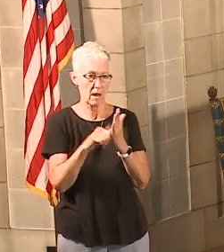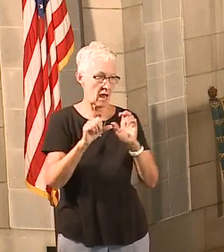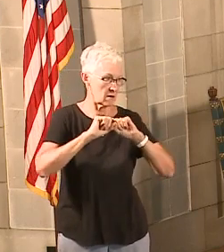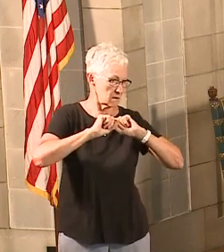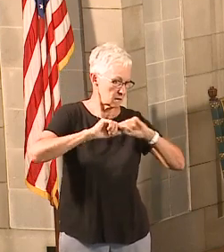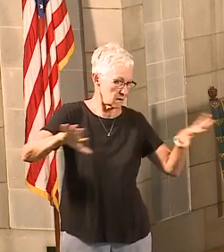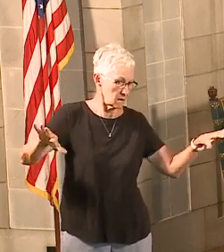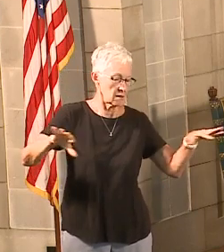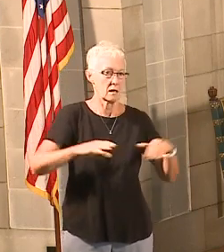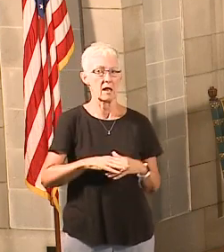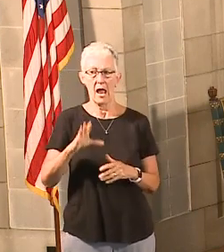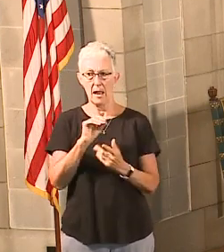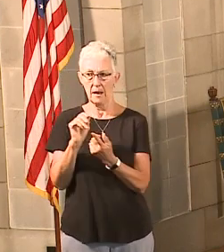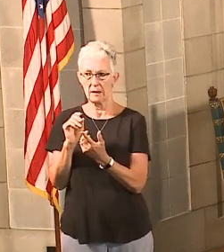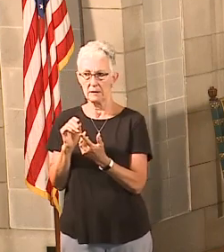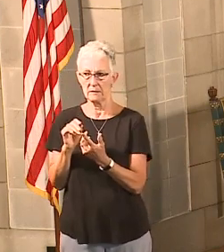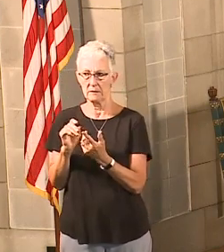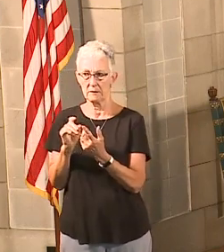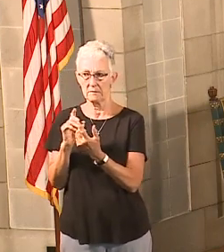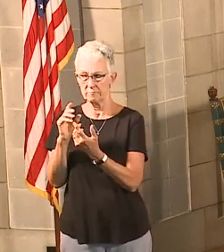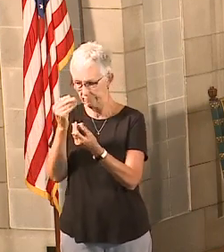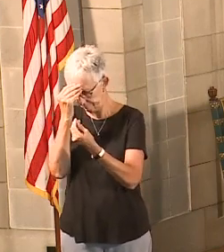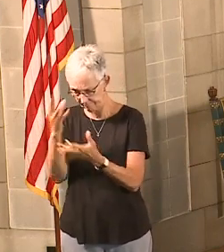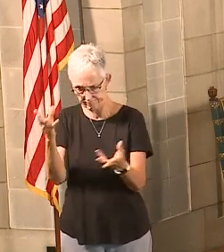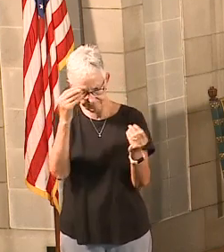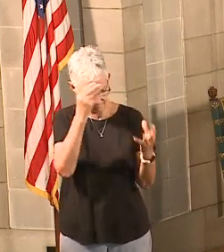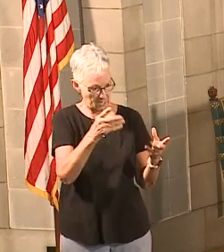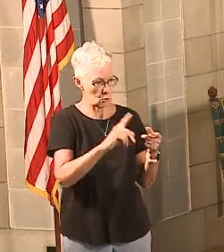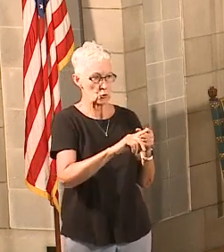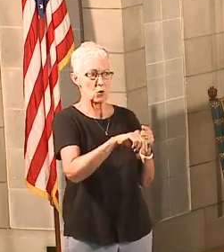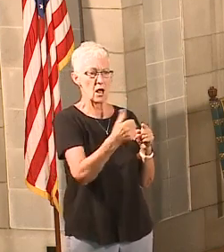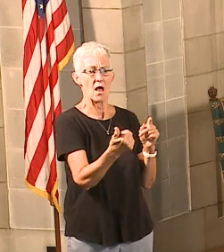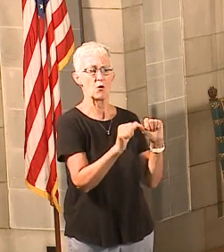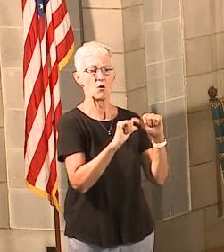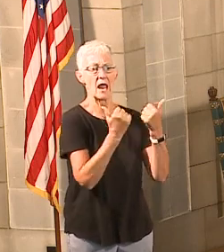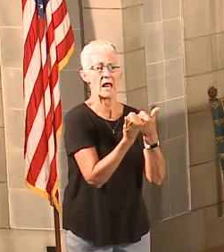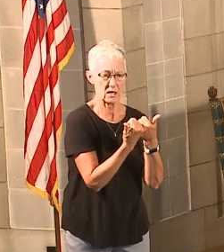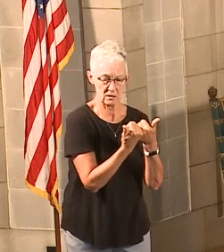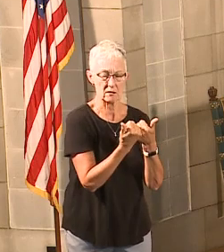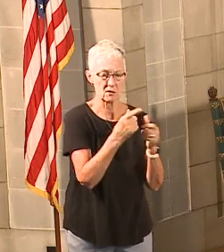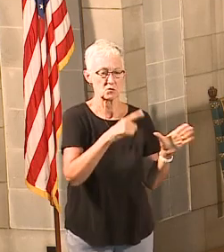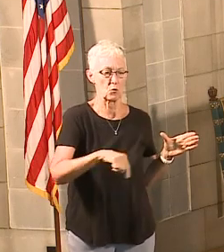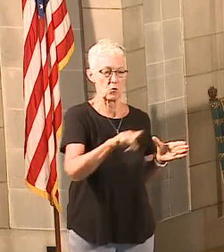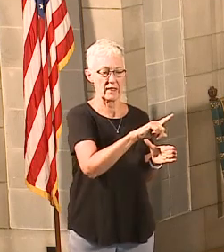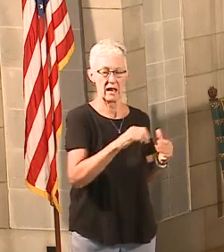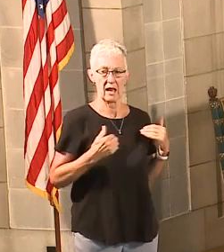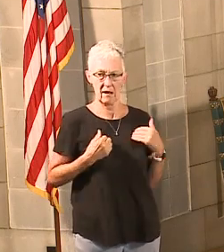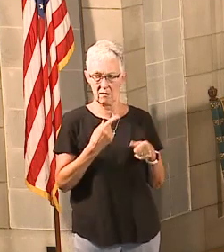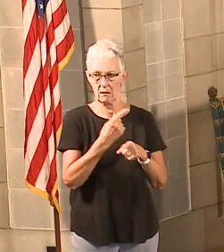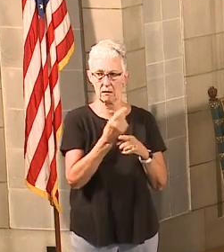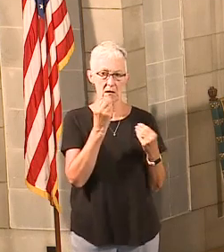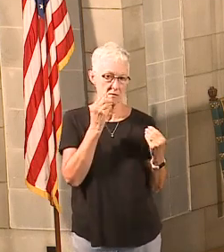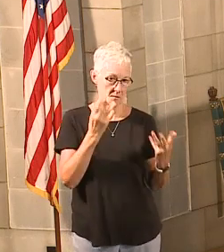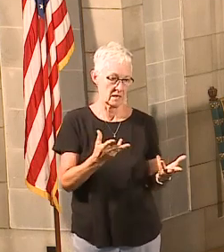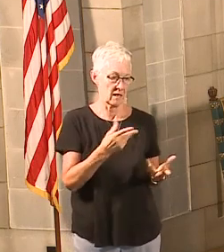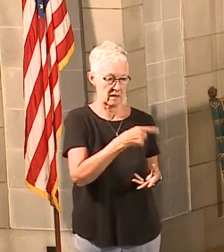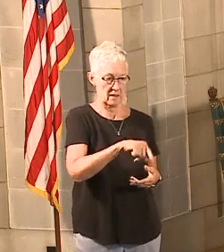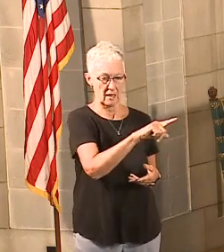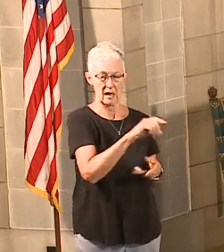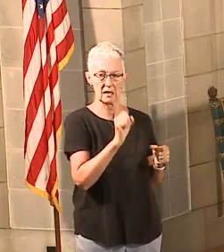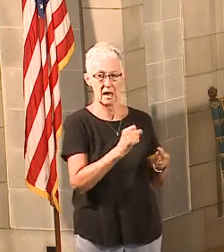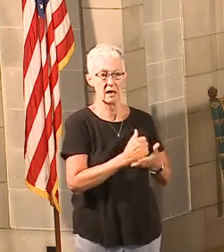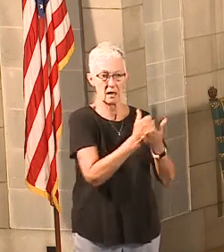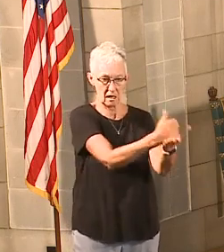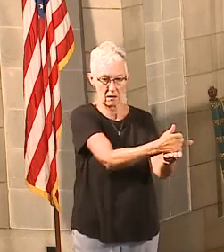and providers to make sure that everybody has the correct information. They know how to help our constituents get enrolled, and so that